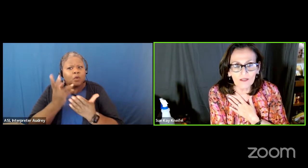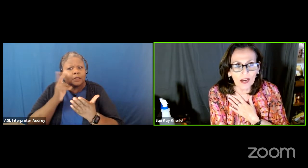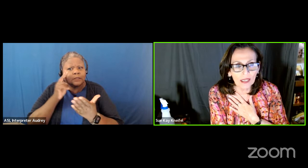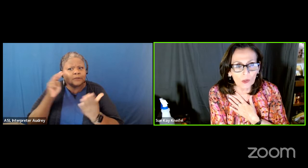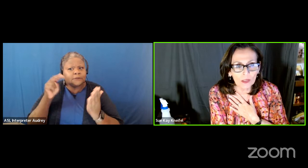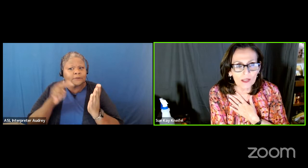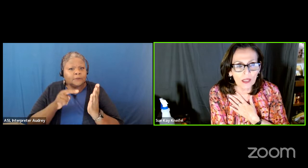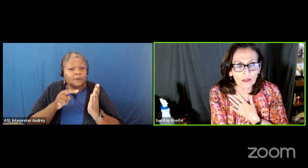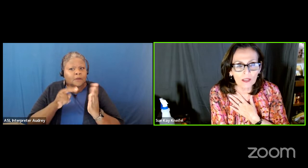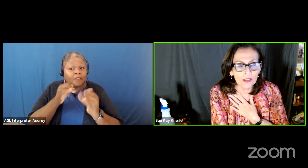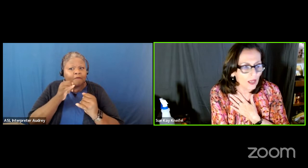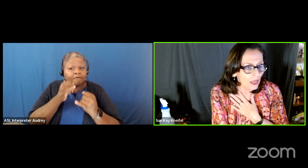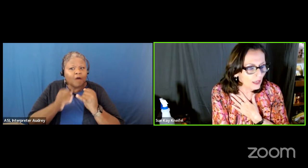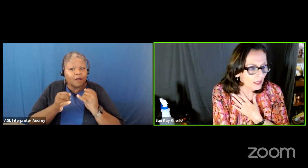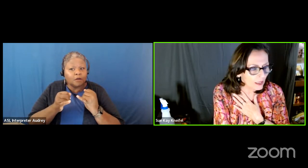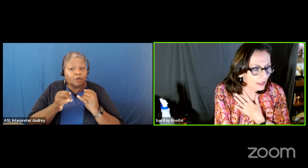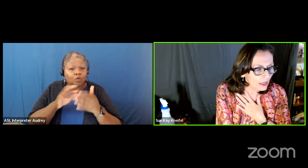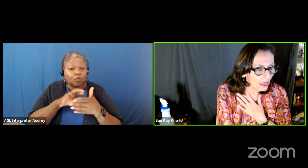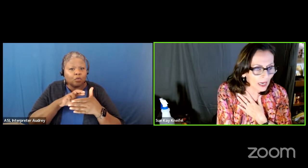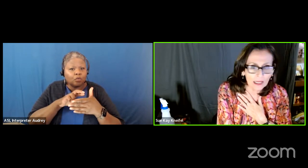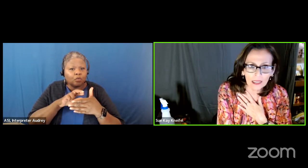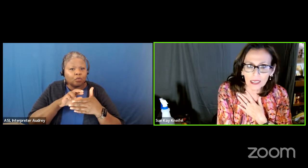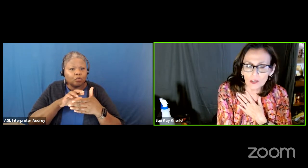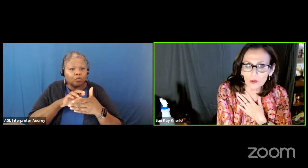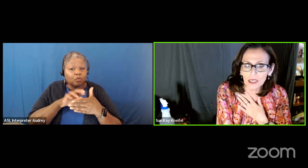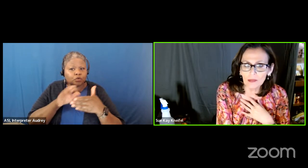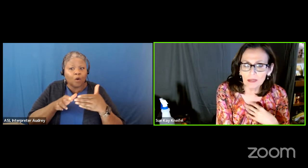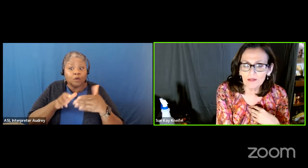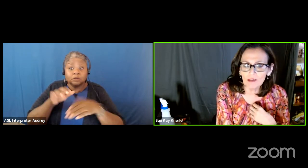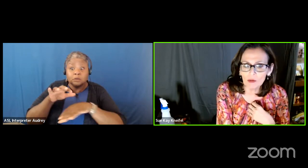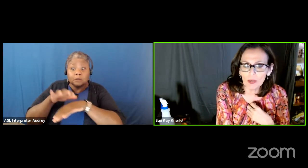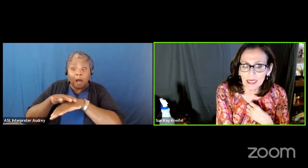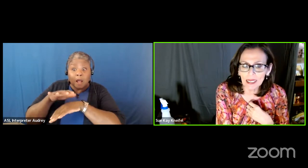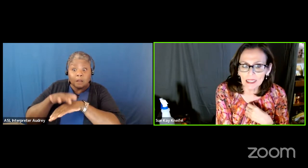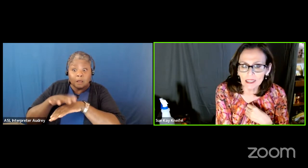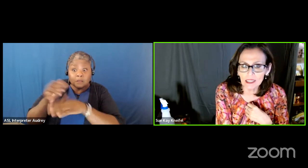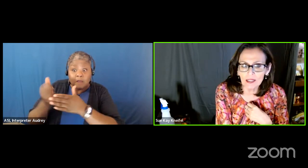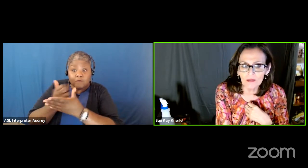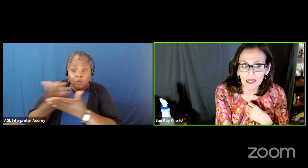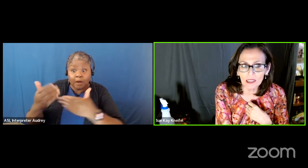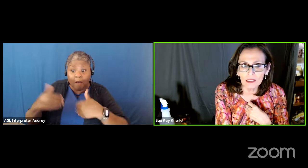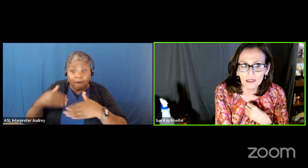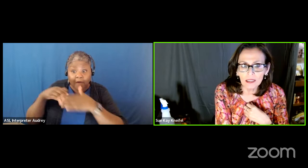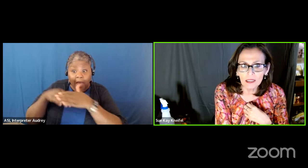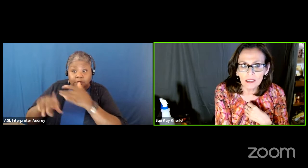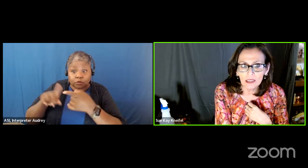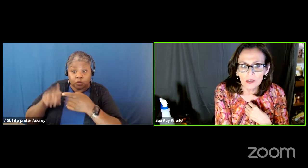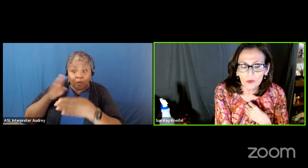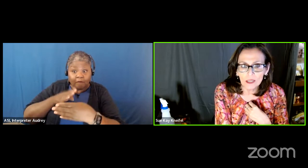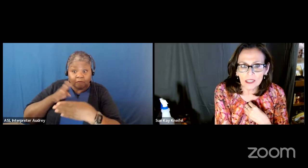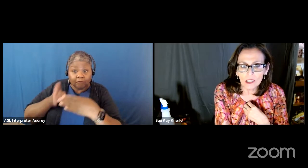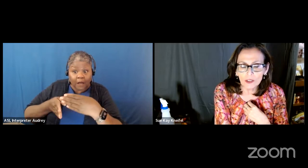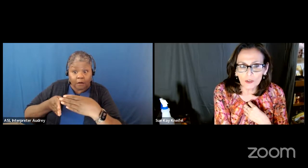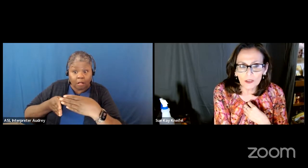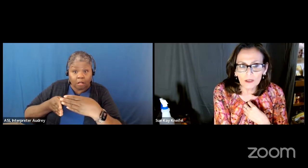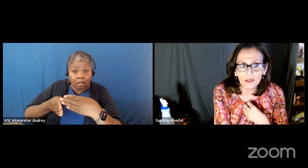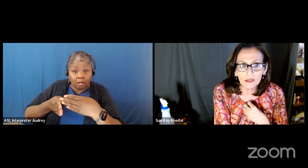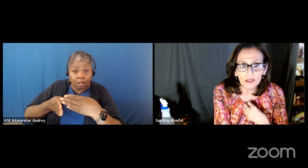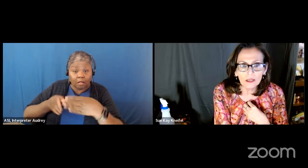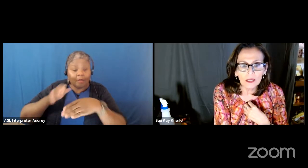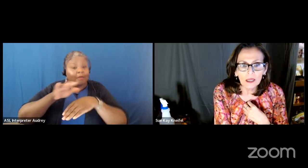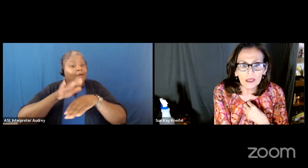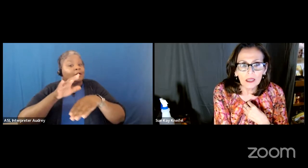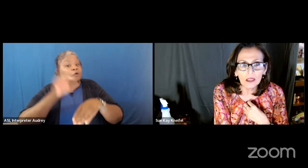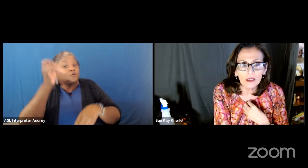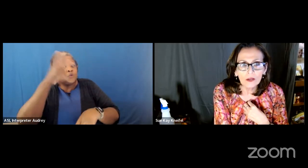to the final results. Kyla, can you tell me if everyone had access to the final results? Suki, this is